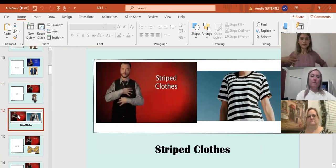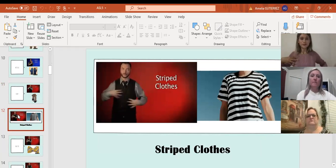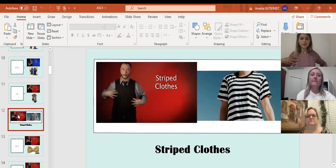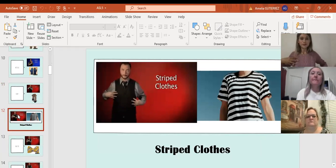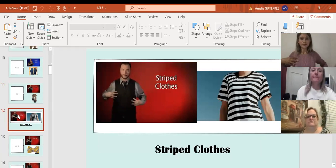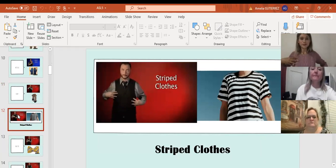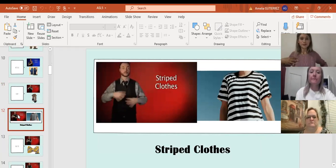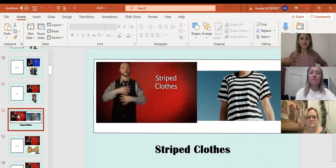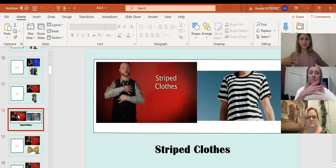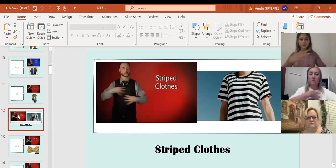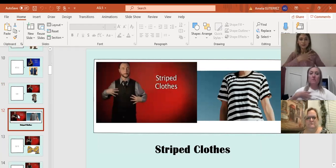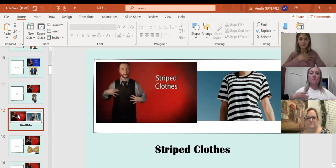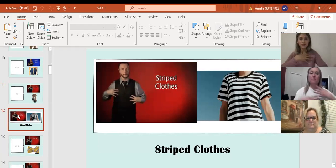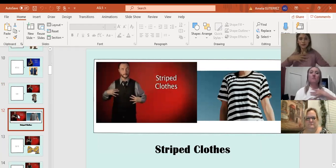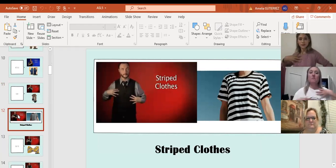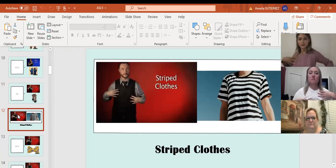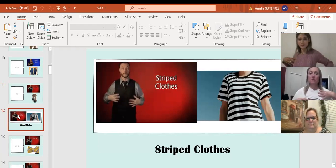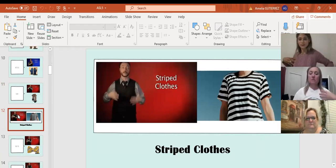Stripes.